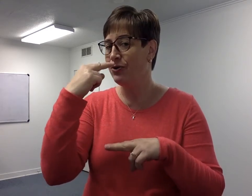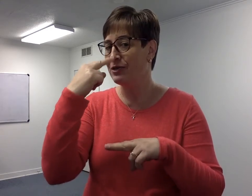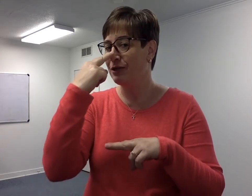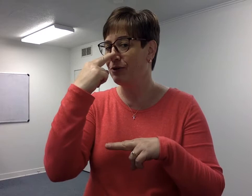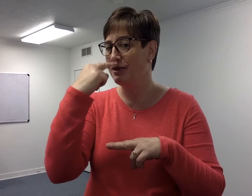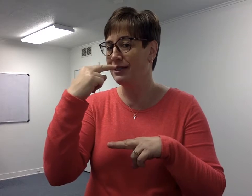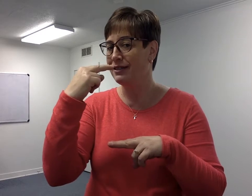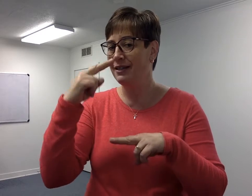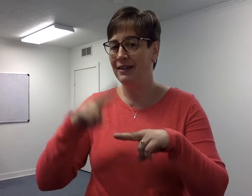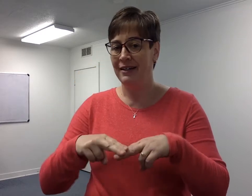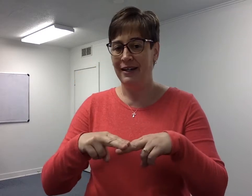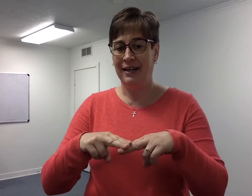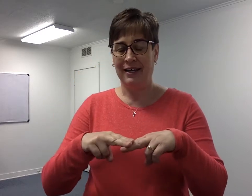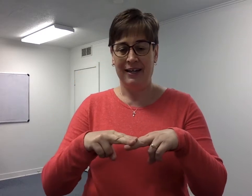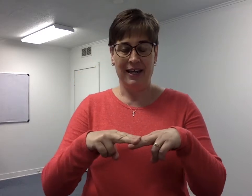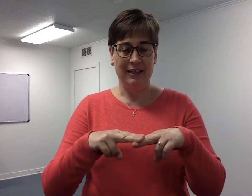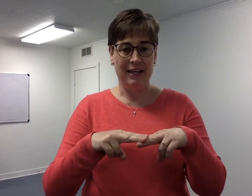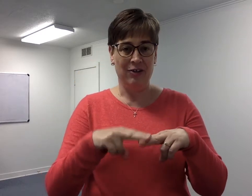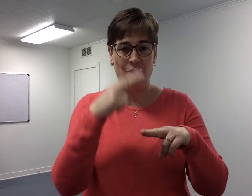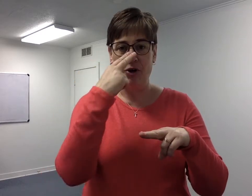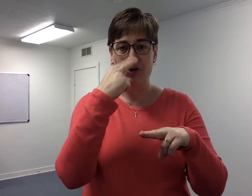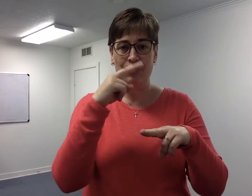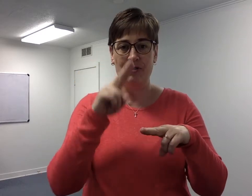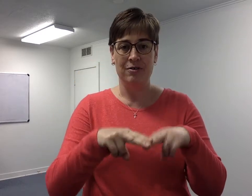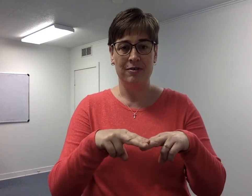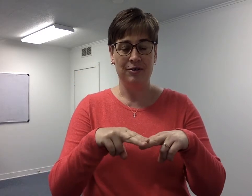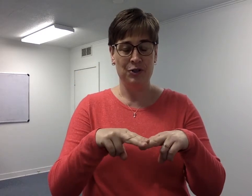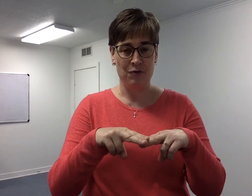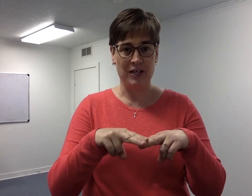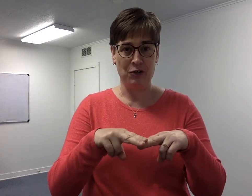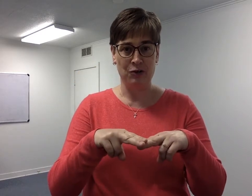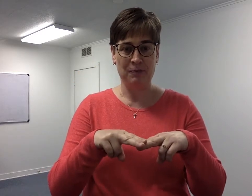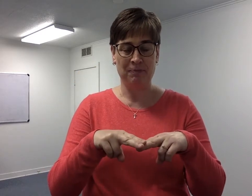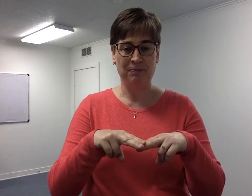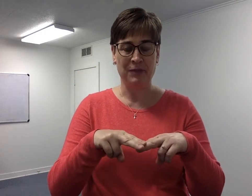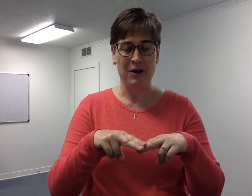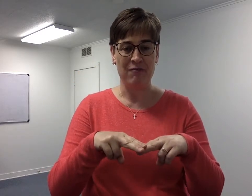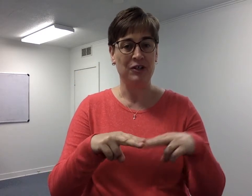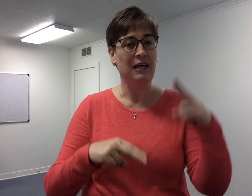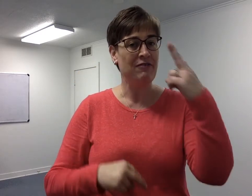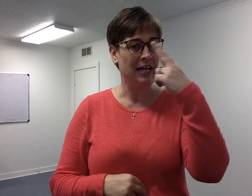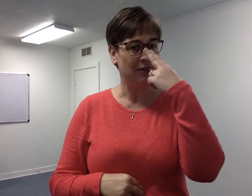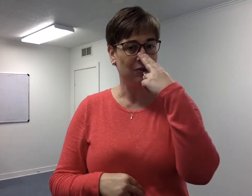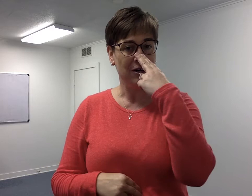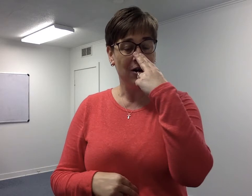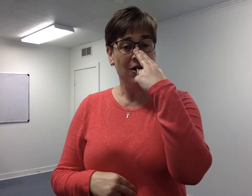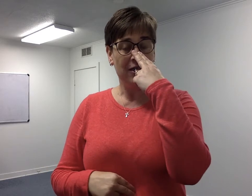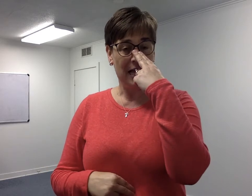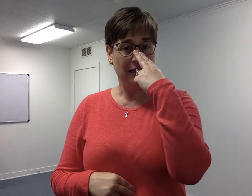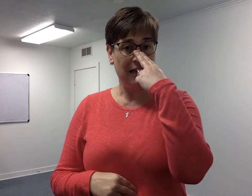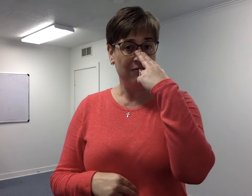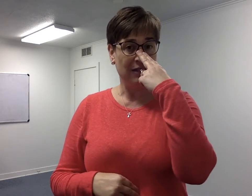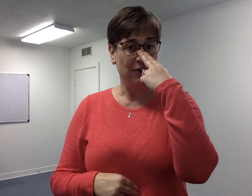a little bit and land on your two fingers. All right, for a left-hander, that left letter